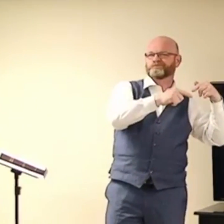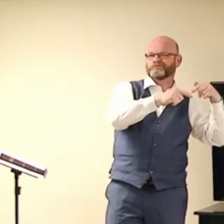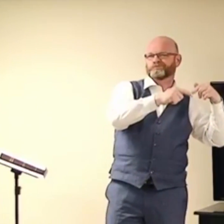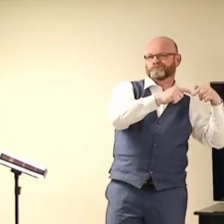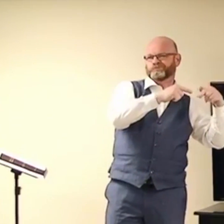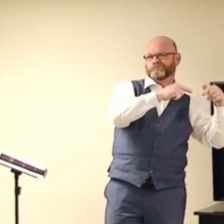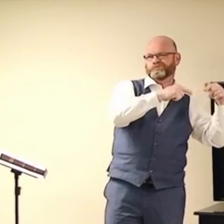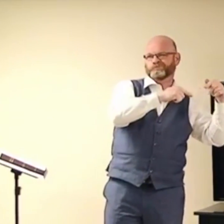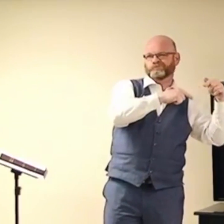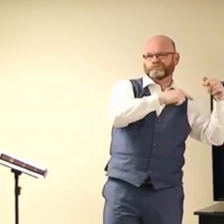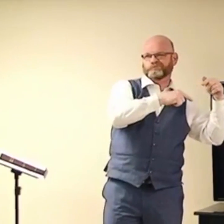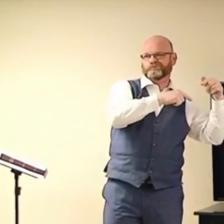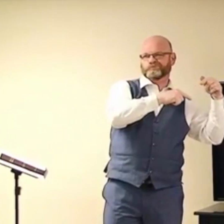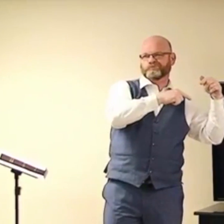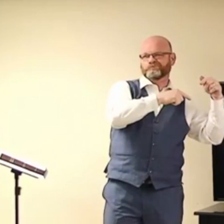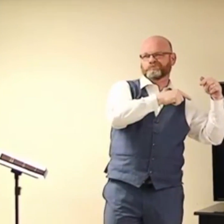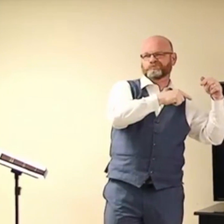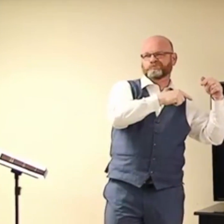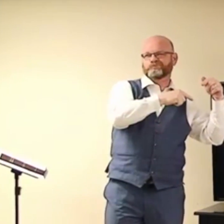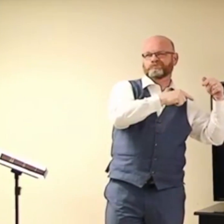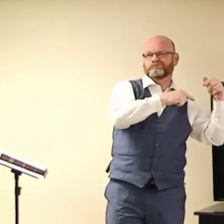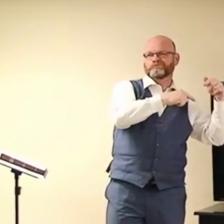going. Keep going.